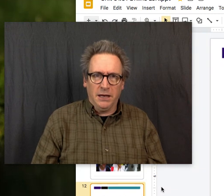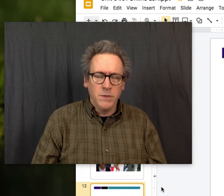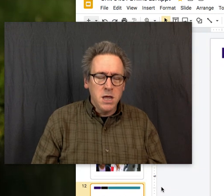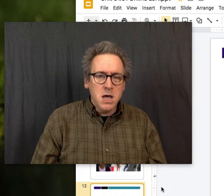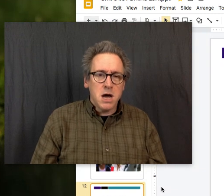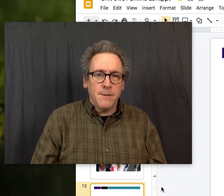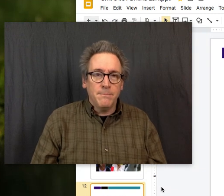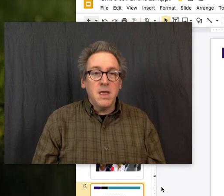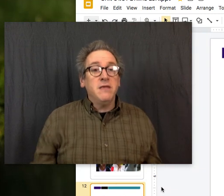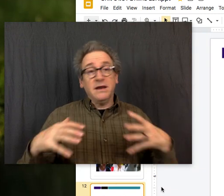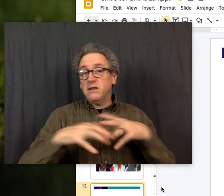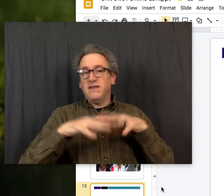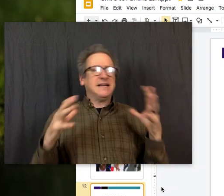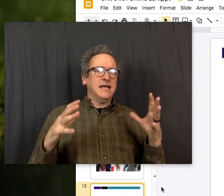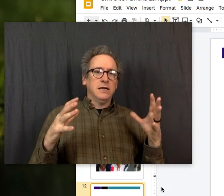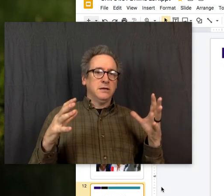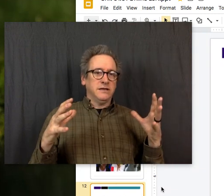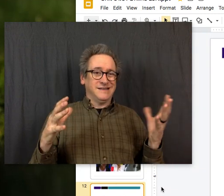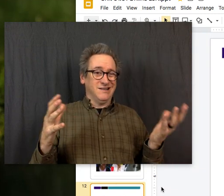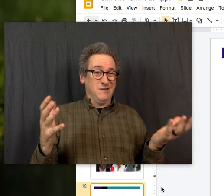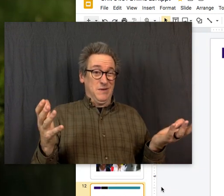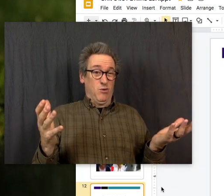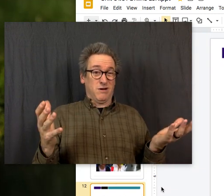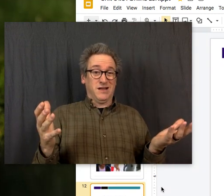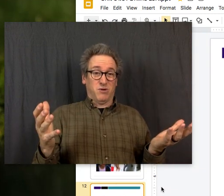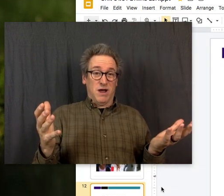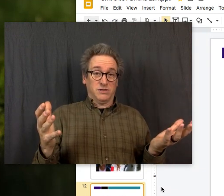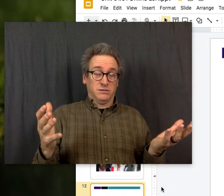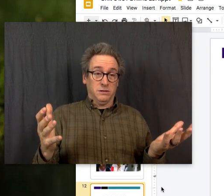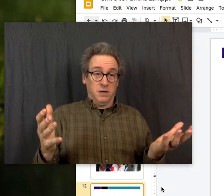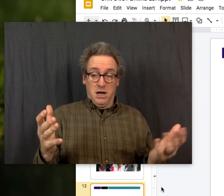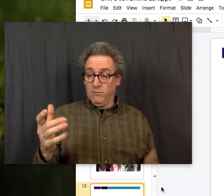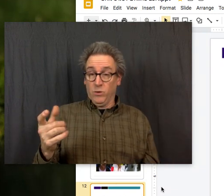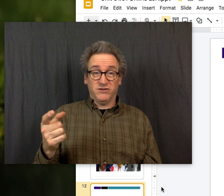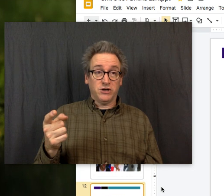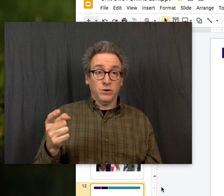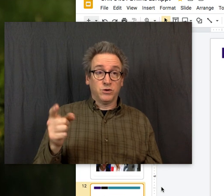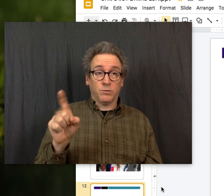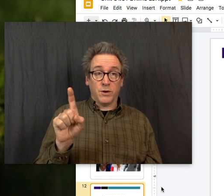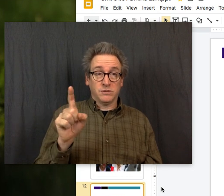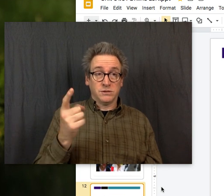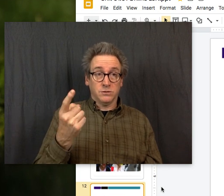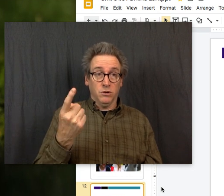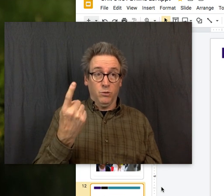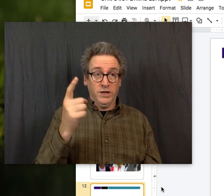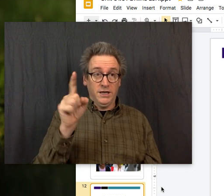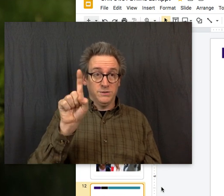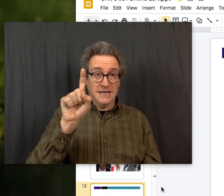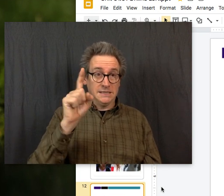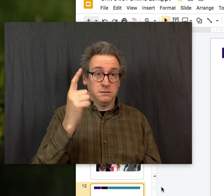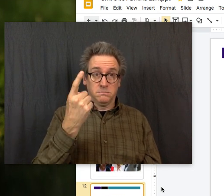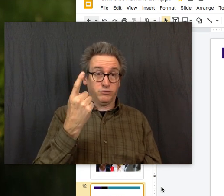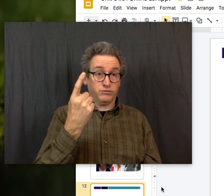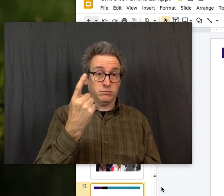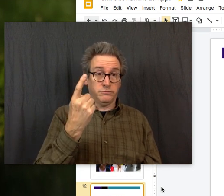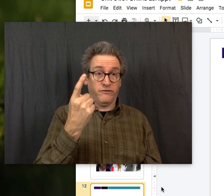pain. Then the next thing that's going to be important is pronouns. We have gender-neutral pronouns. We use